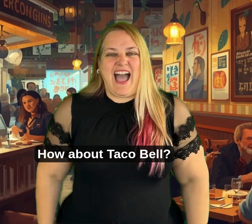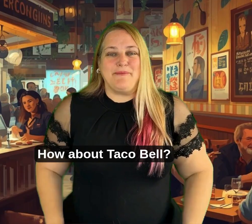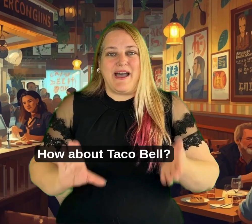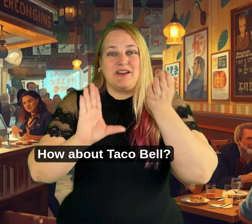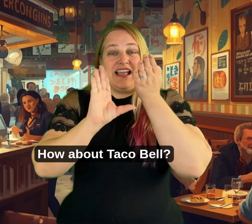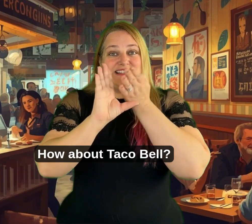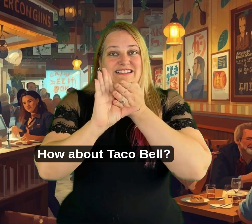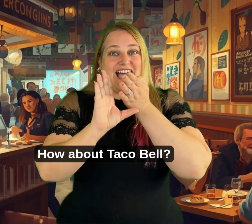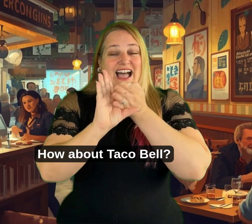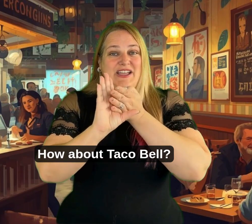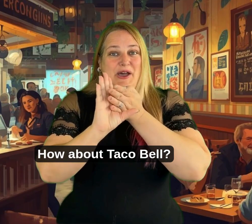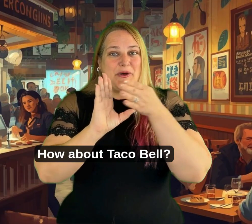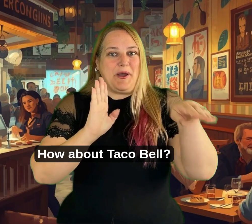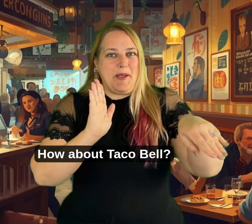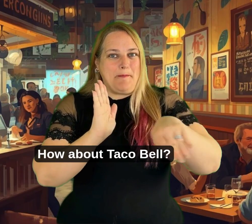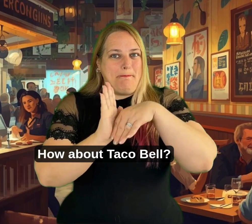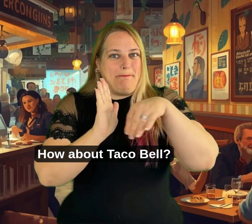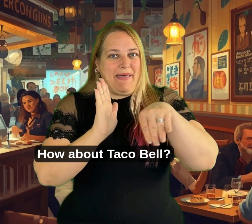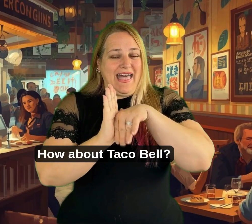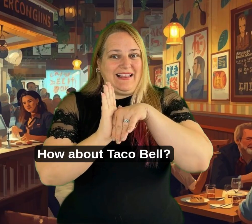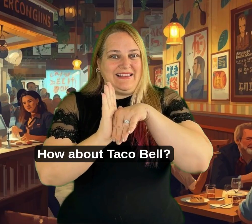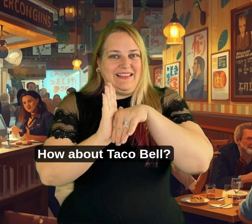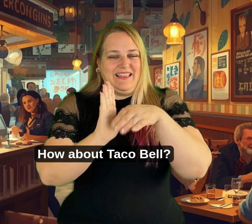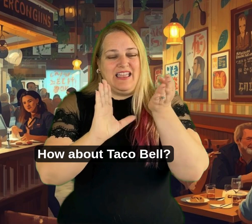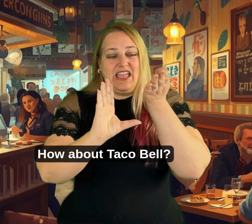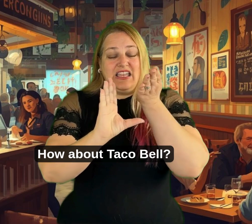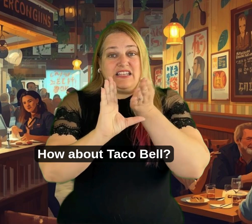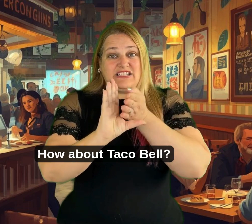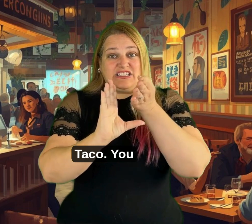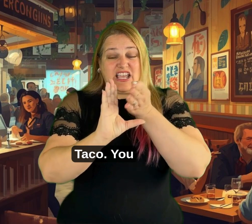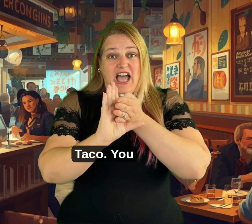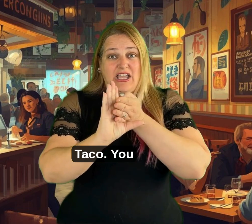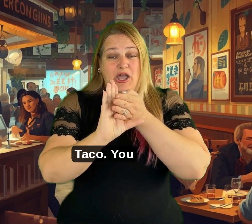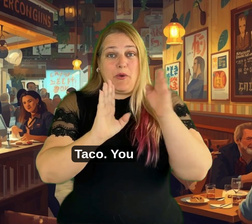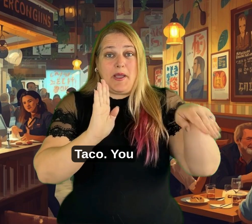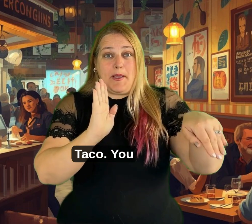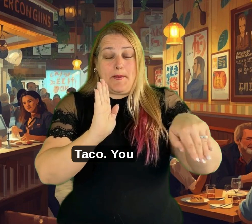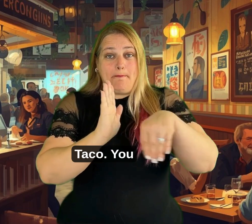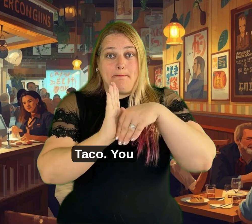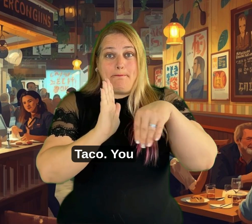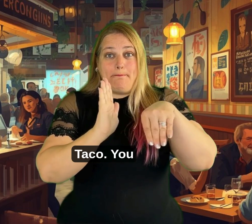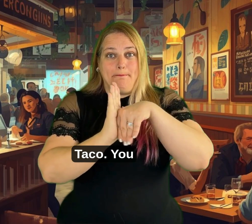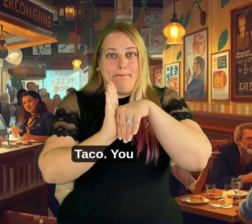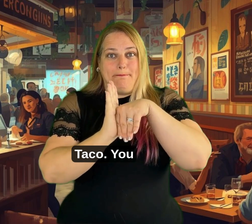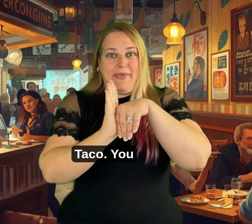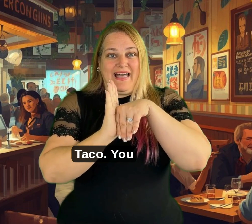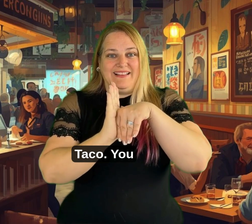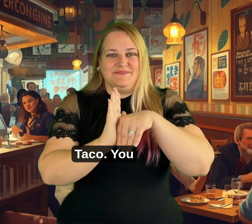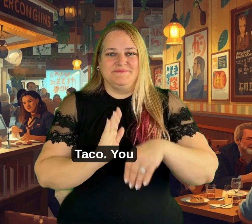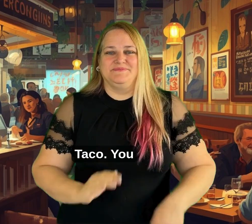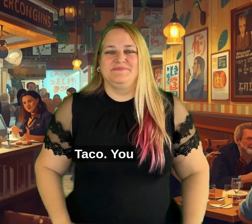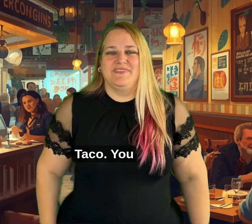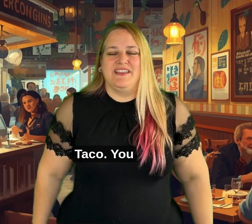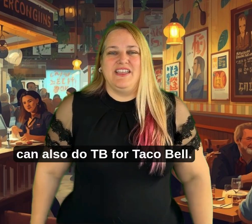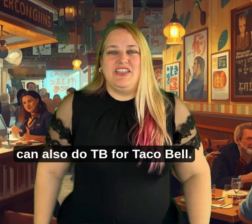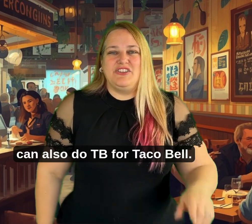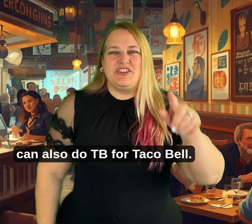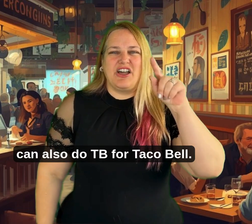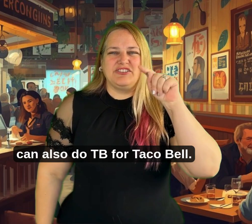How about Taco Bell? Taco Bell. You can also